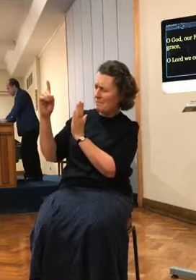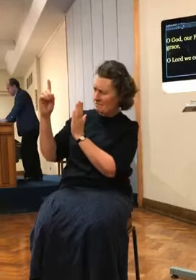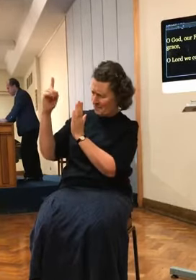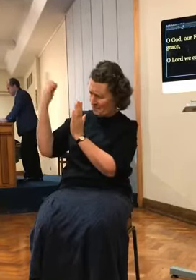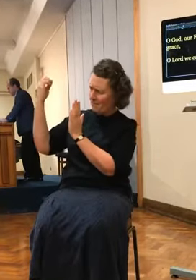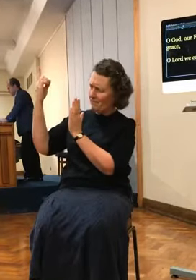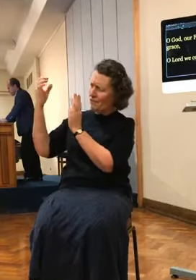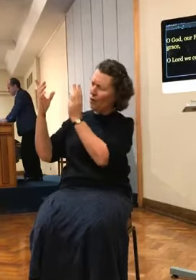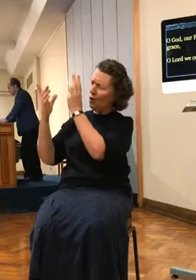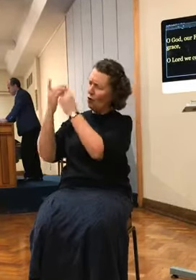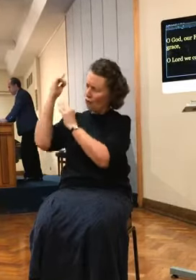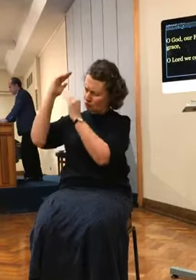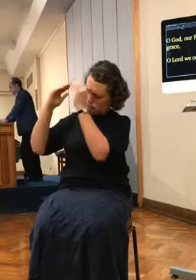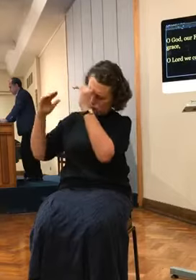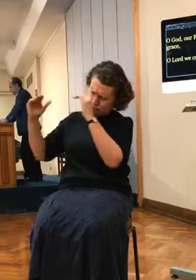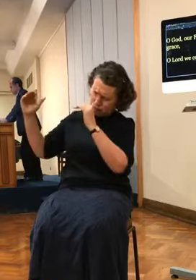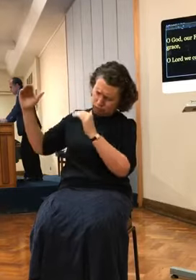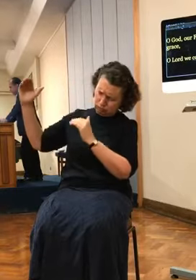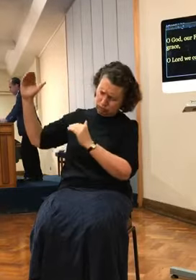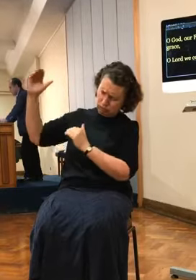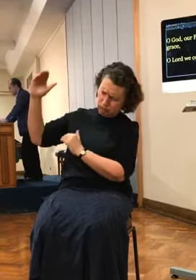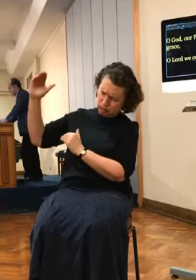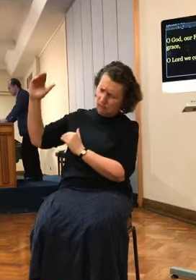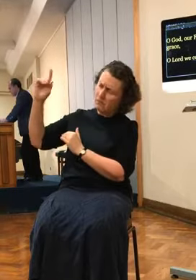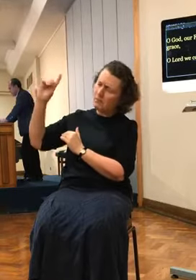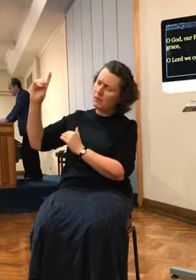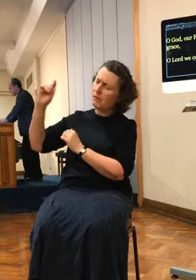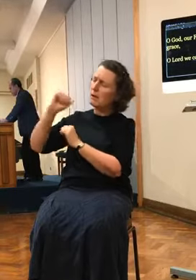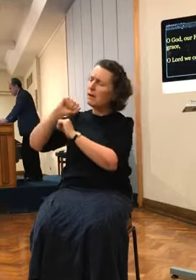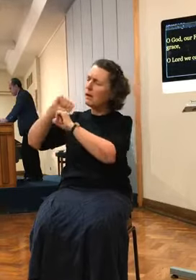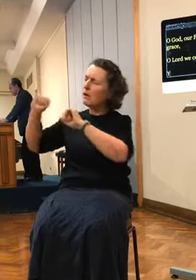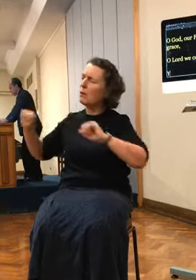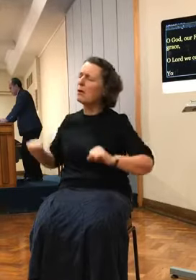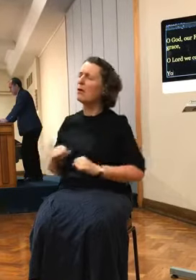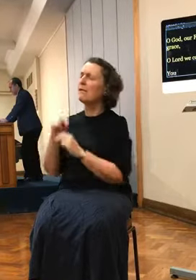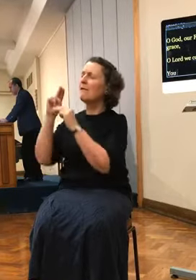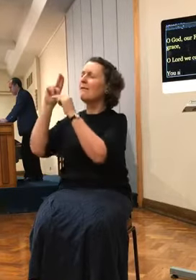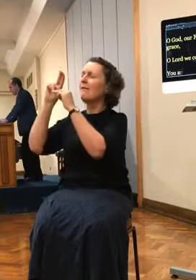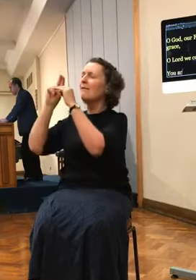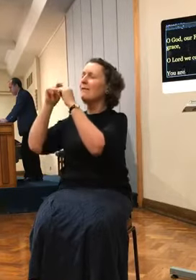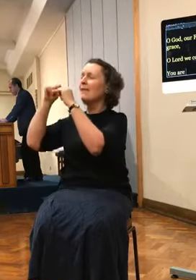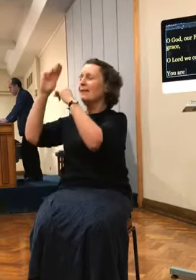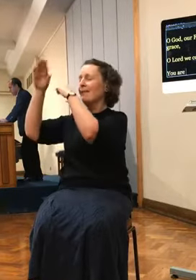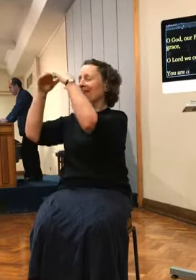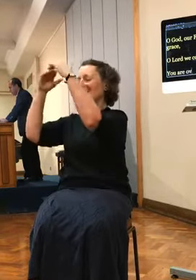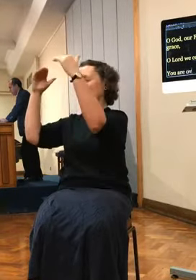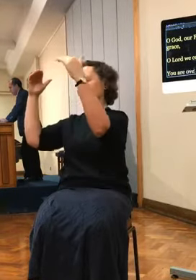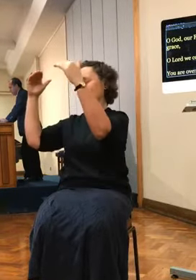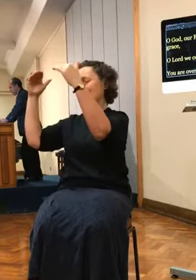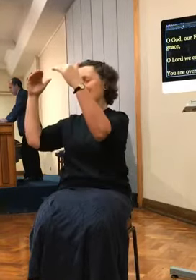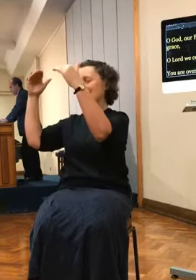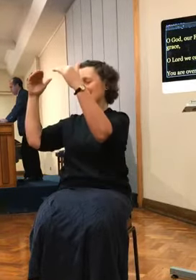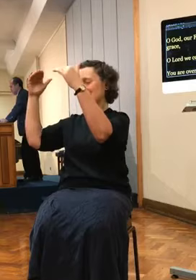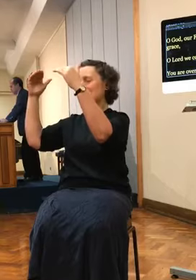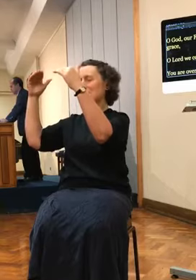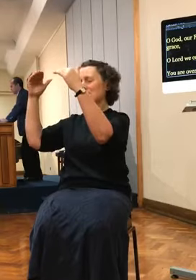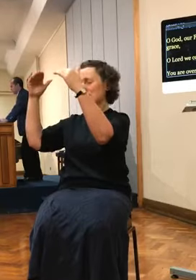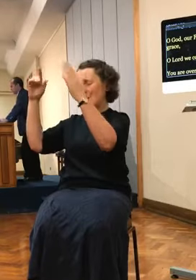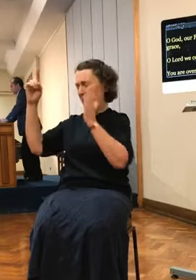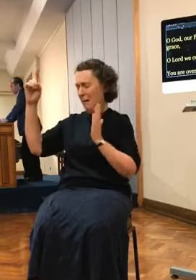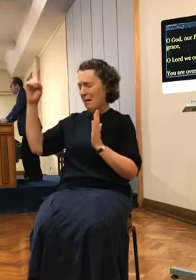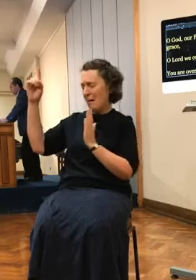all. Thou art our Heavenly Father, and we come before thee, for thou